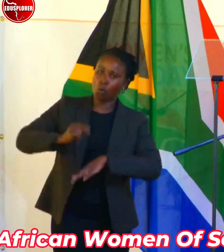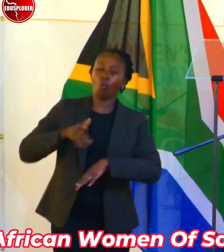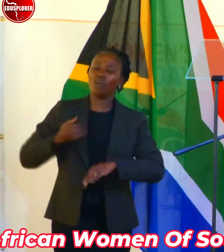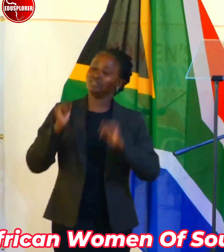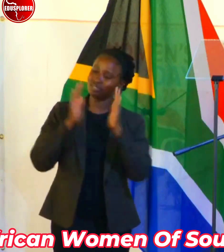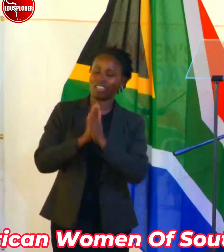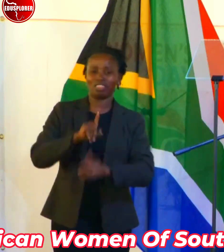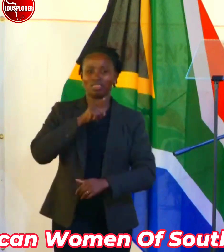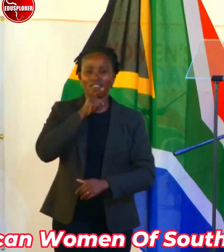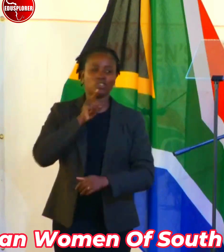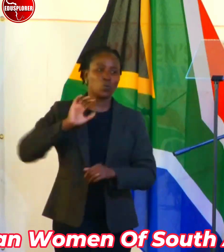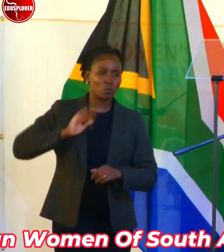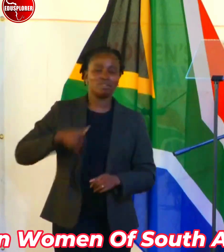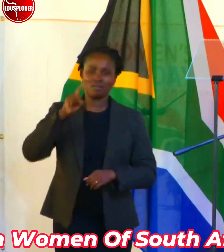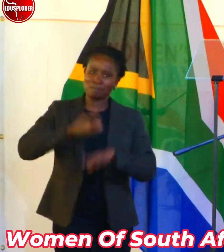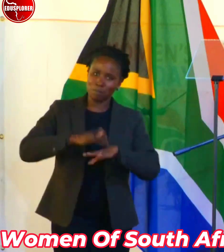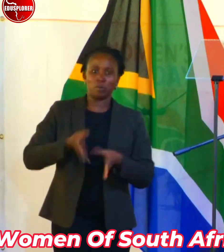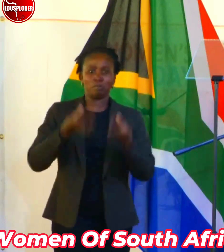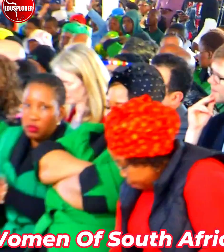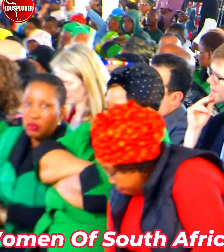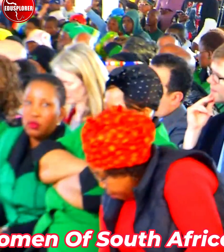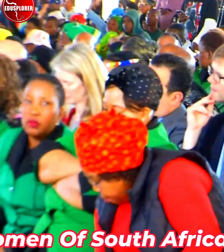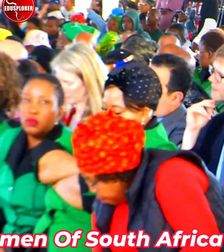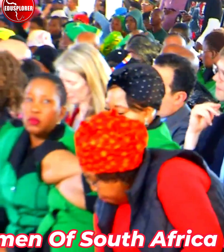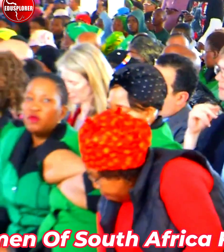of women to be trained in this way.